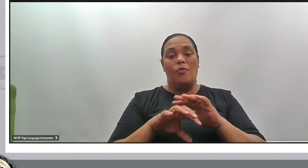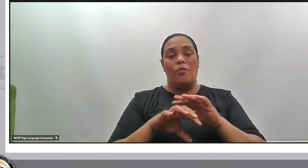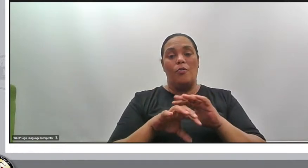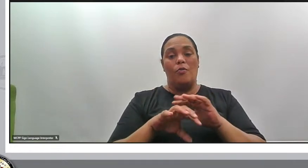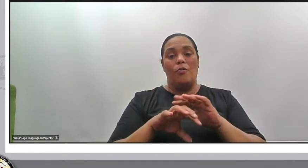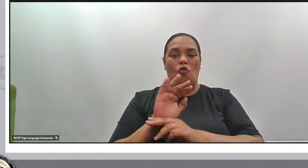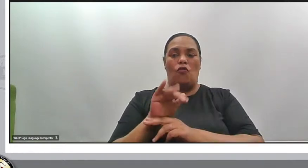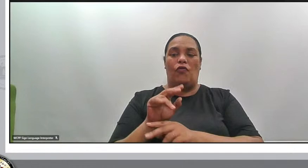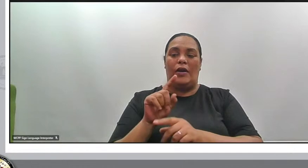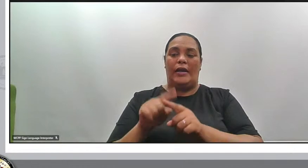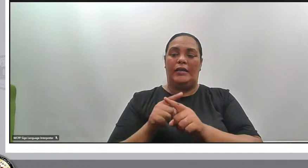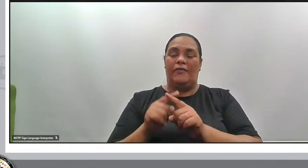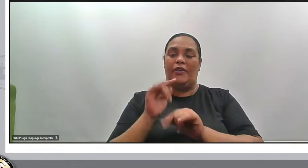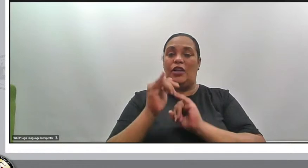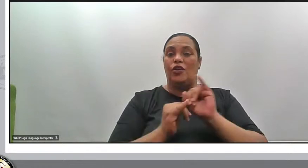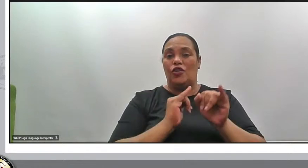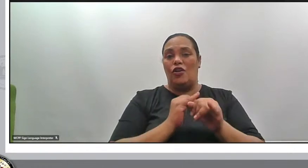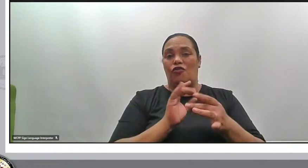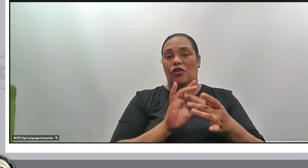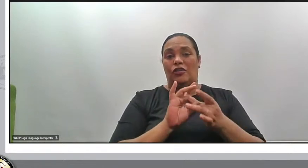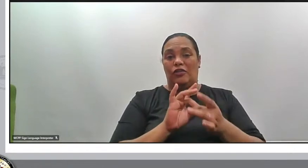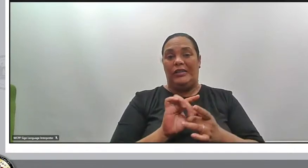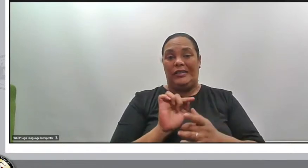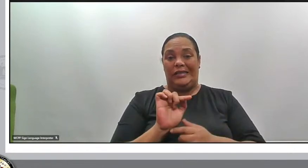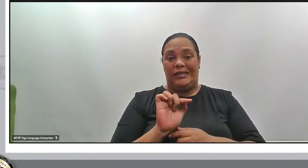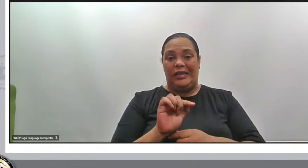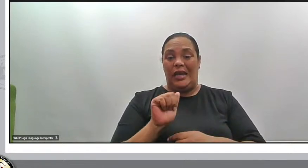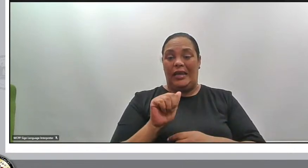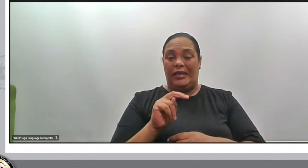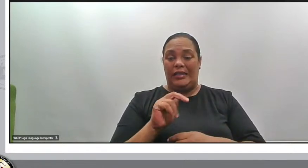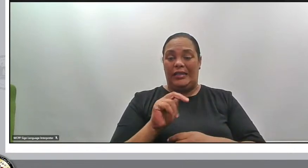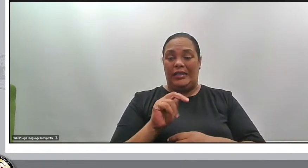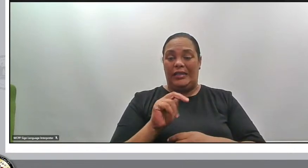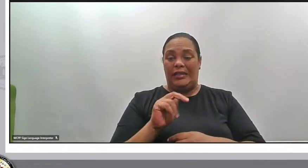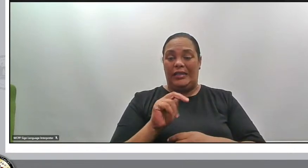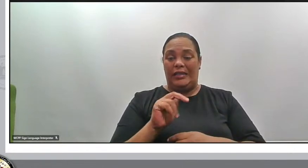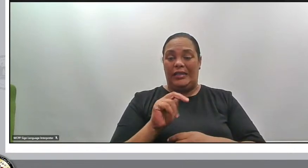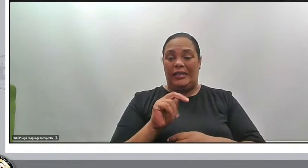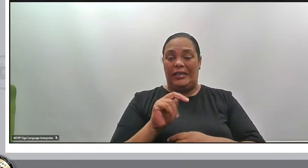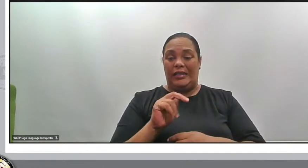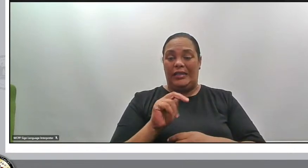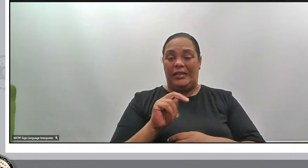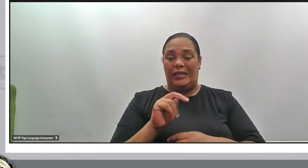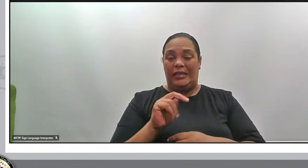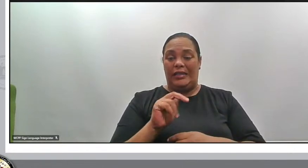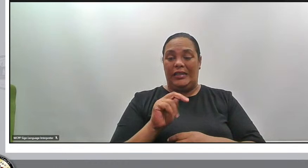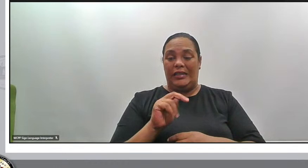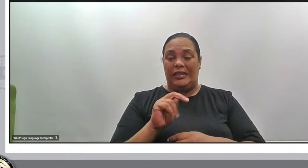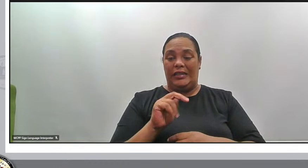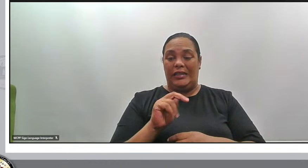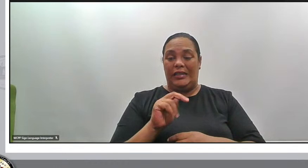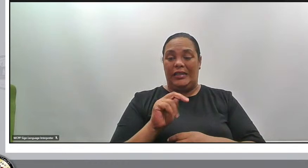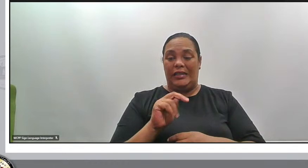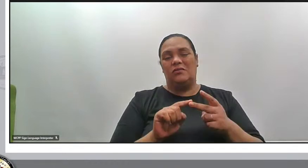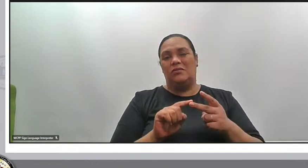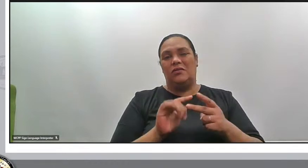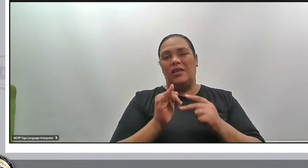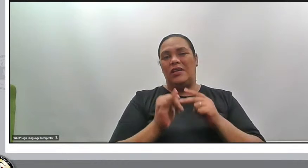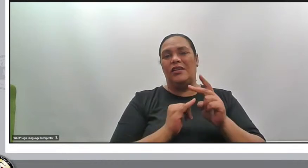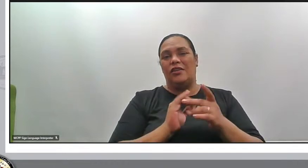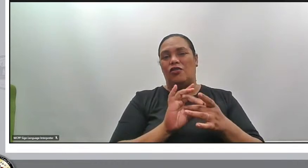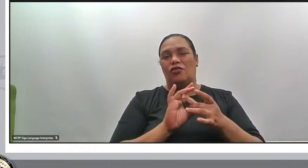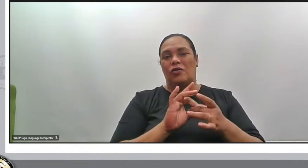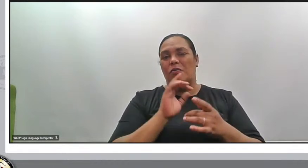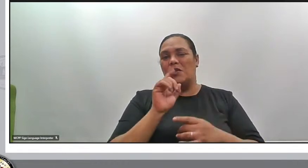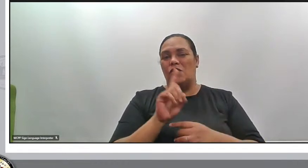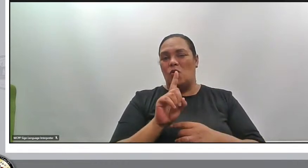executive international relations, the ANC would want to know, what does this international relation